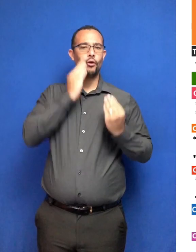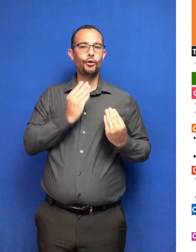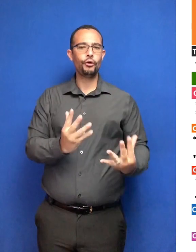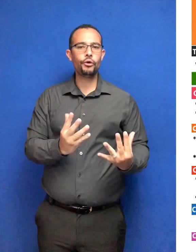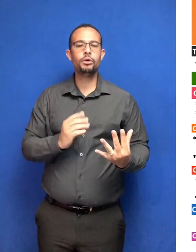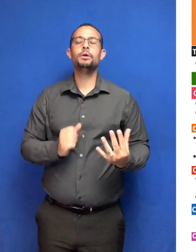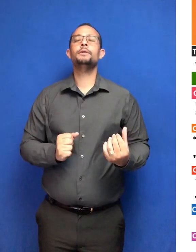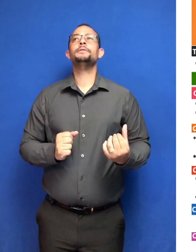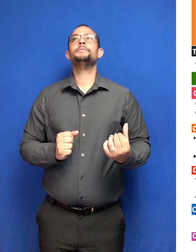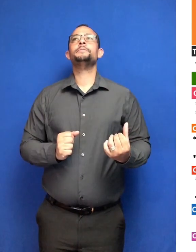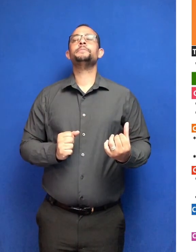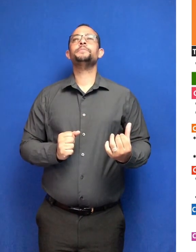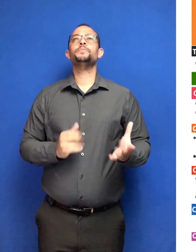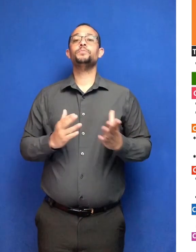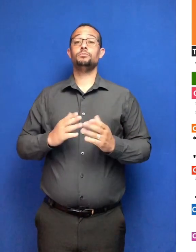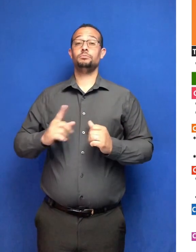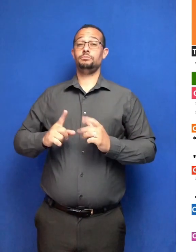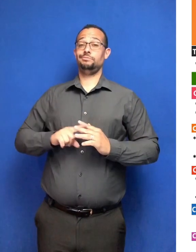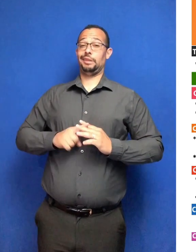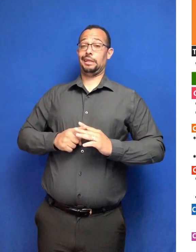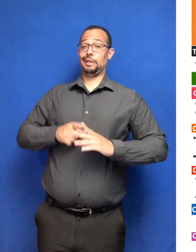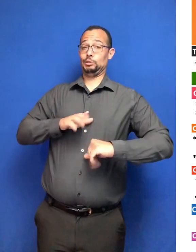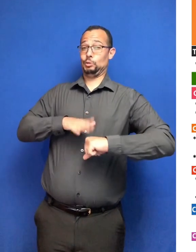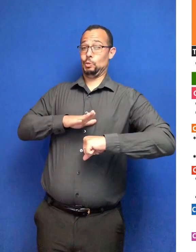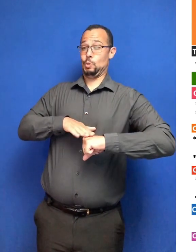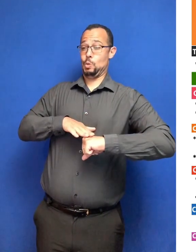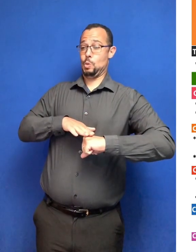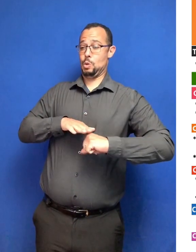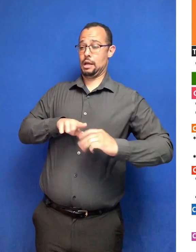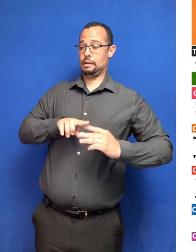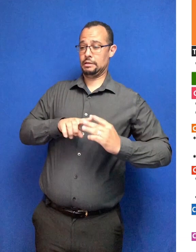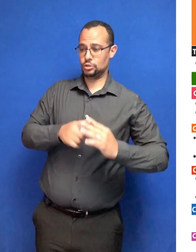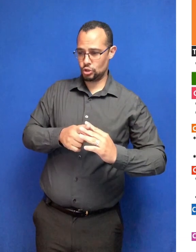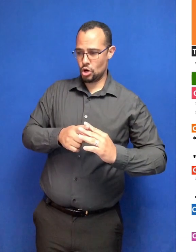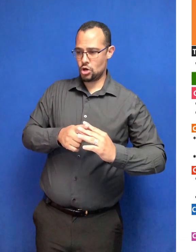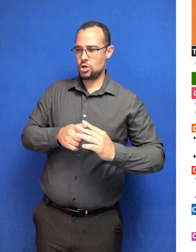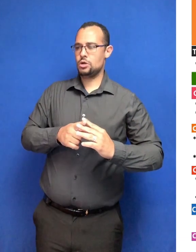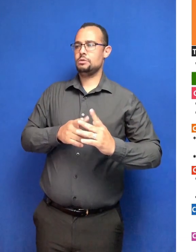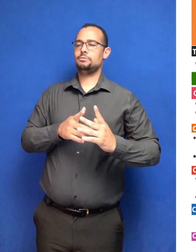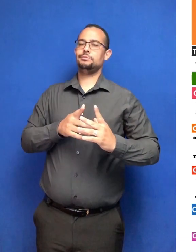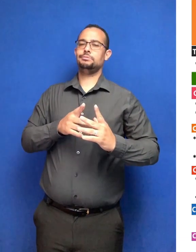So the initial warnings start for tropical storms,